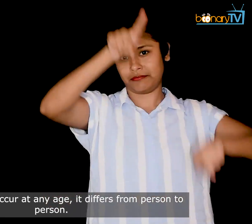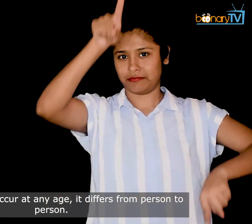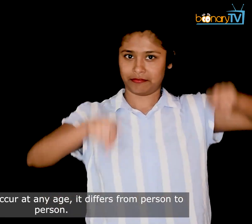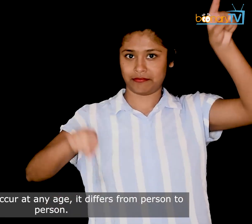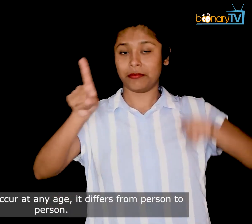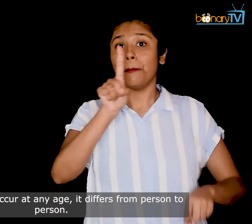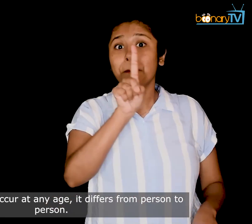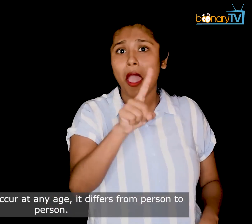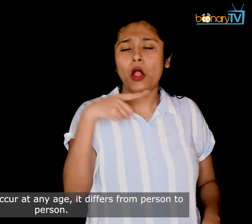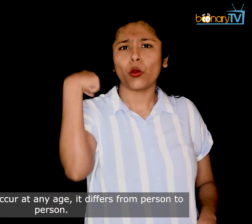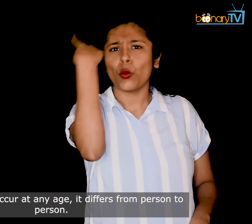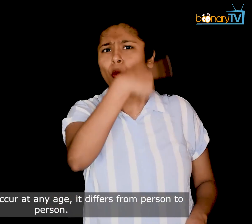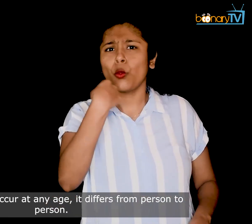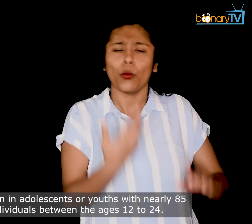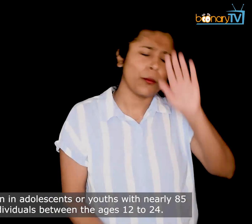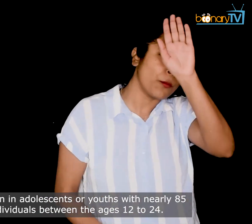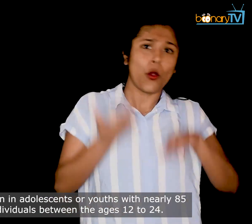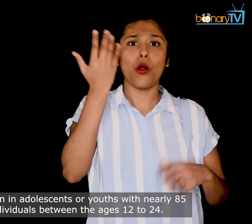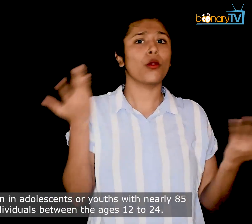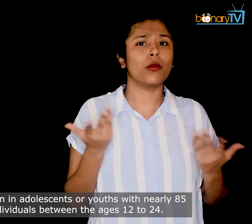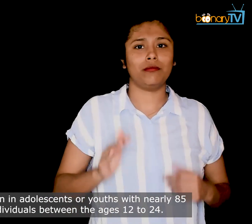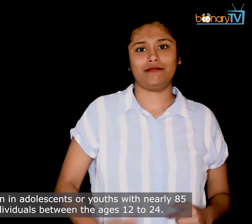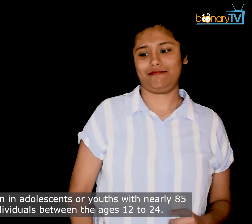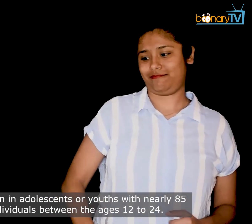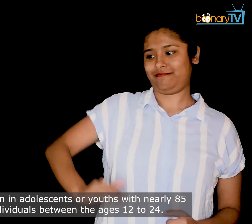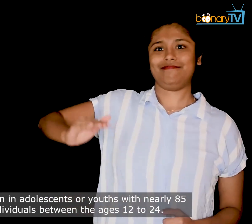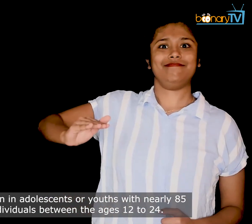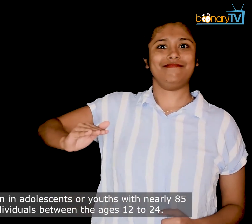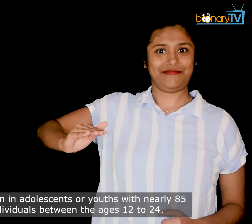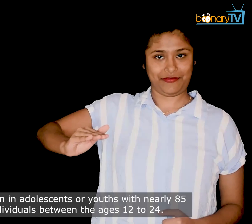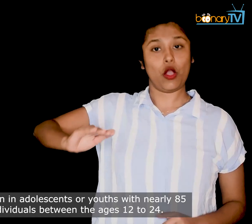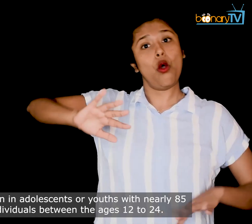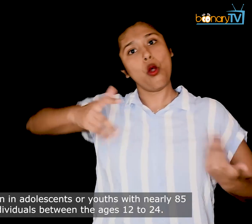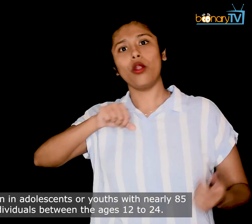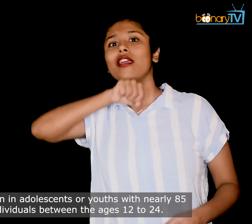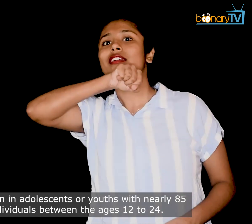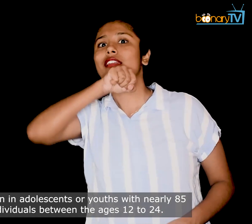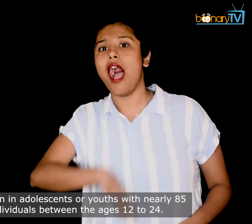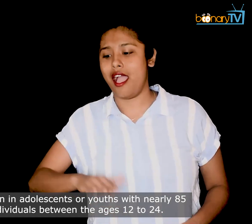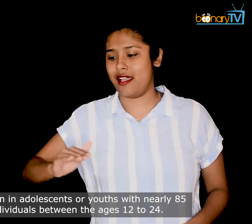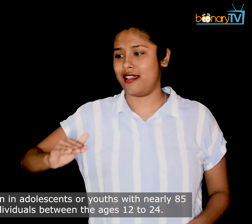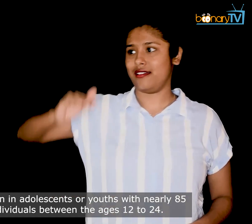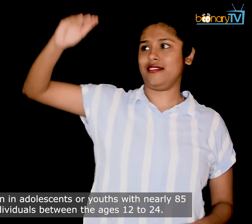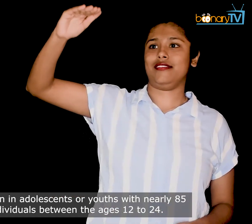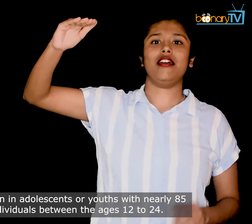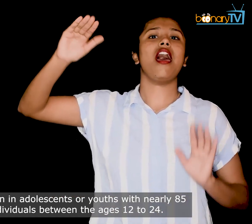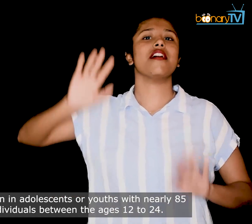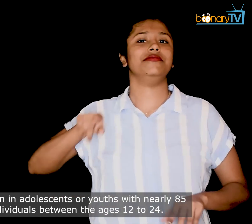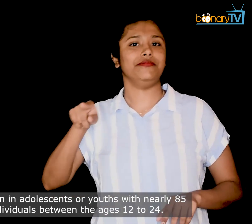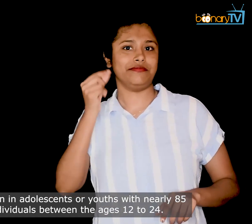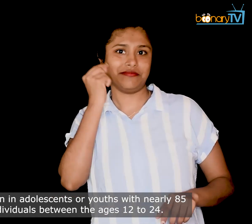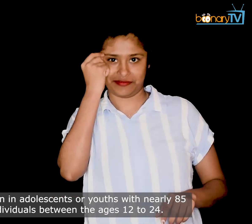person to person. It is most common in adolescents or youths,